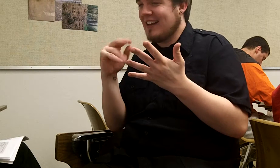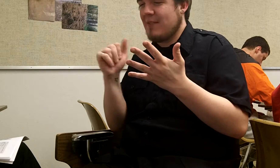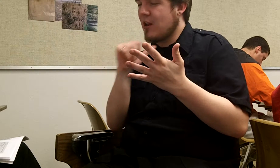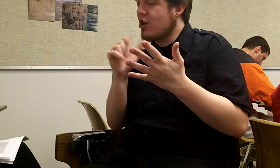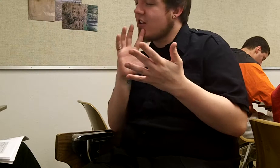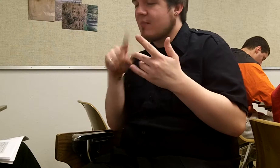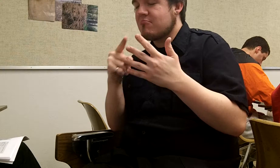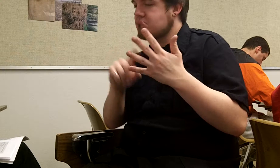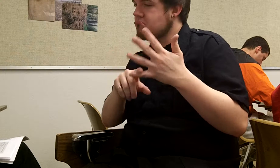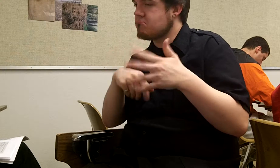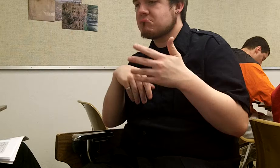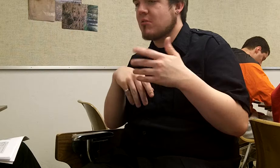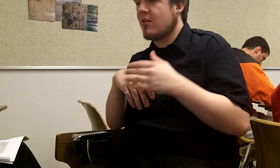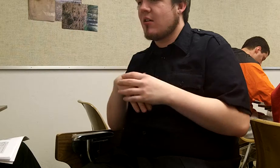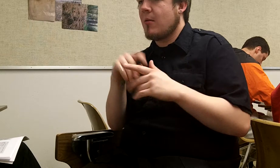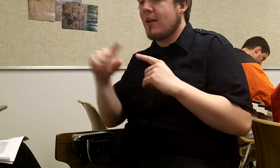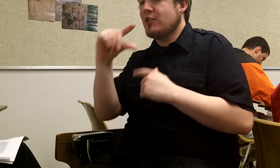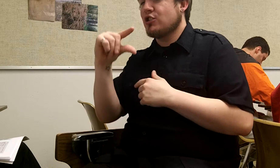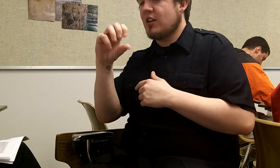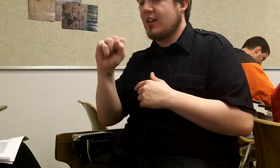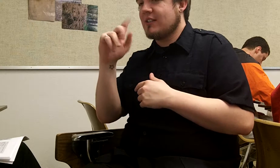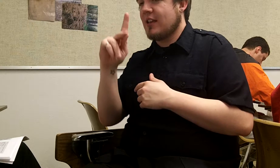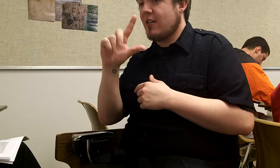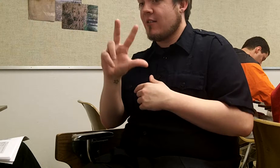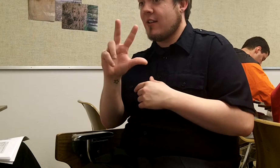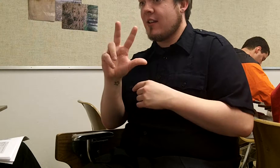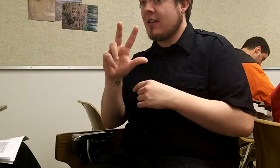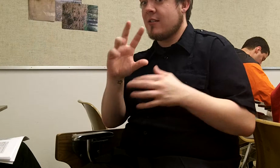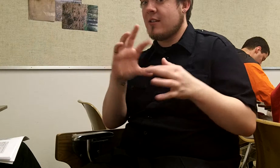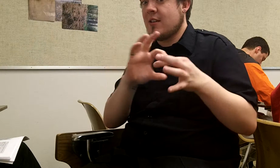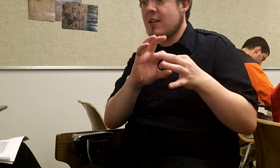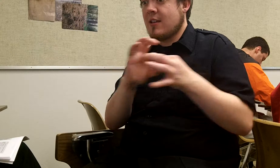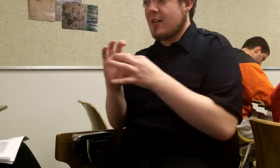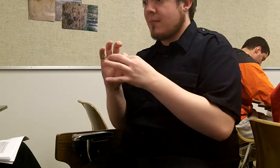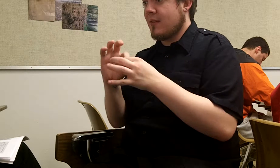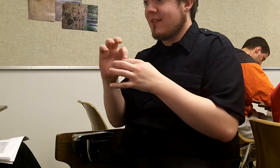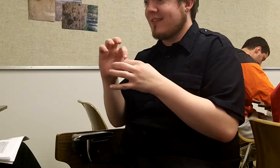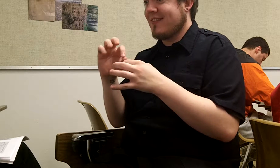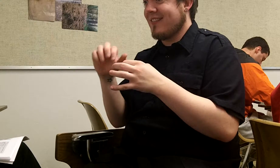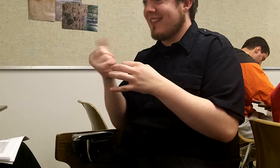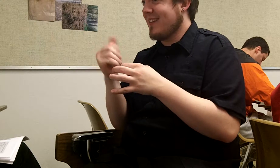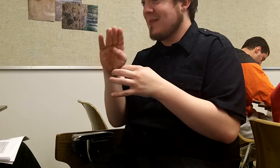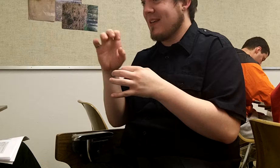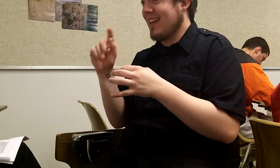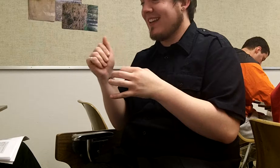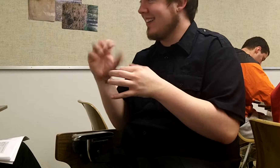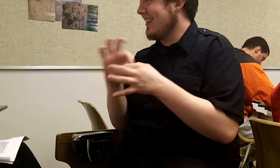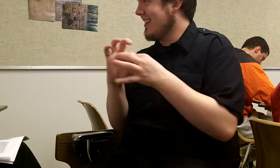And when GSK3 is keeping APC and beta-catenin together, what happens is that beta-catenin